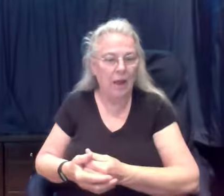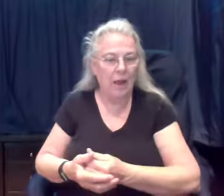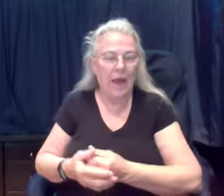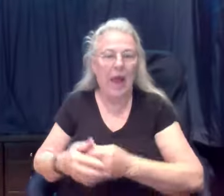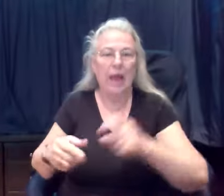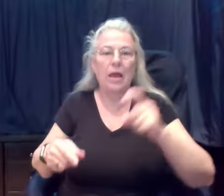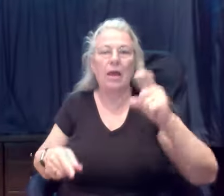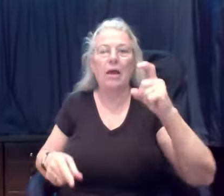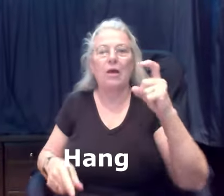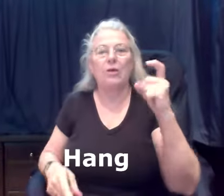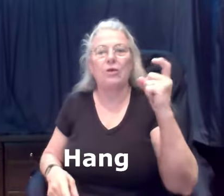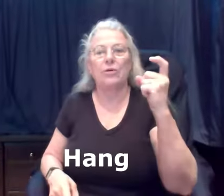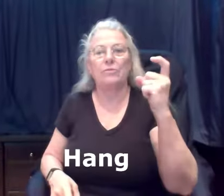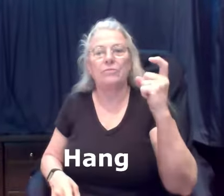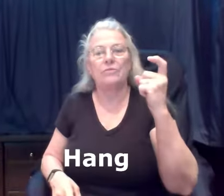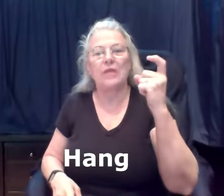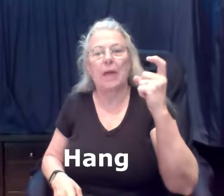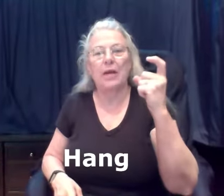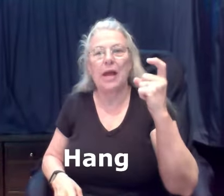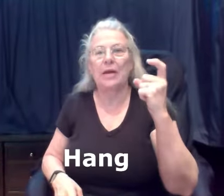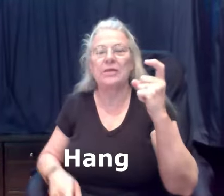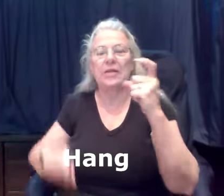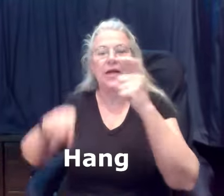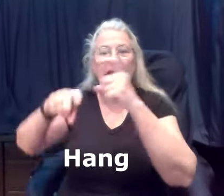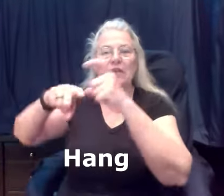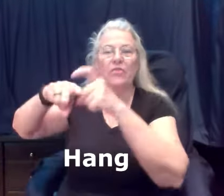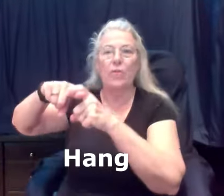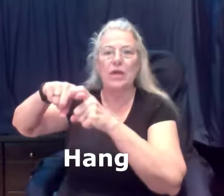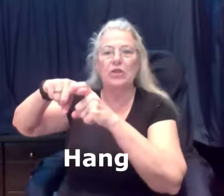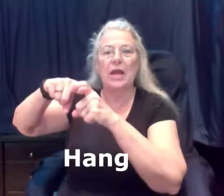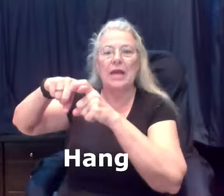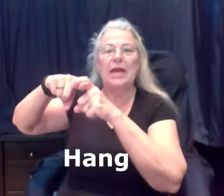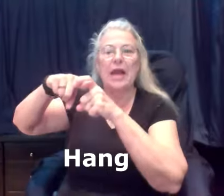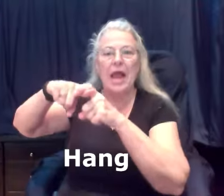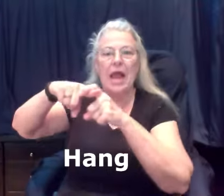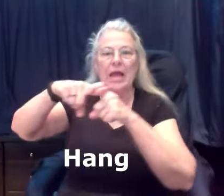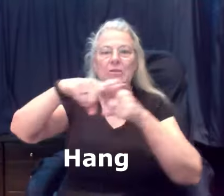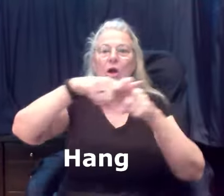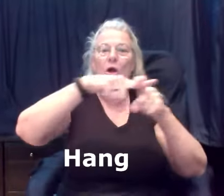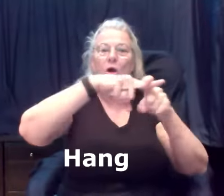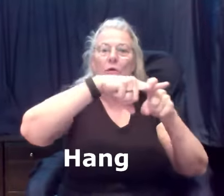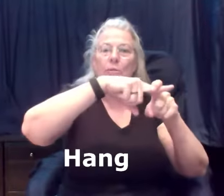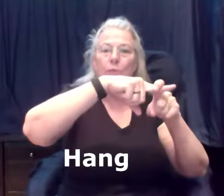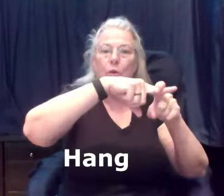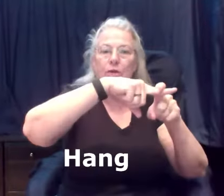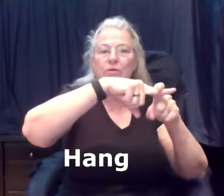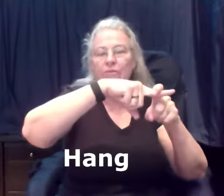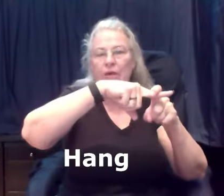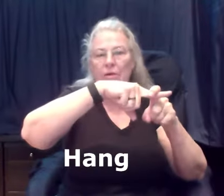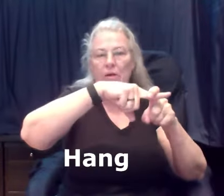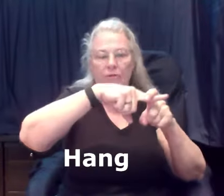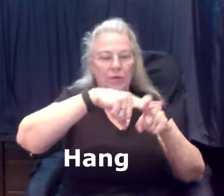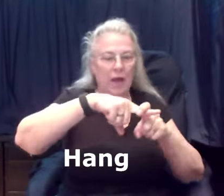Hang. Your dominant hand is in an X formation, and it hangs on the pointer finger of your non